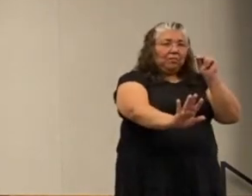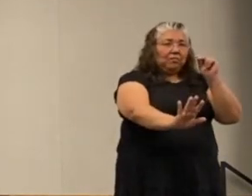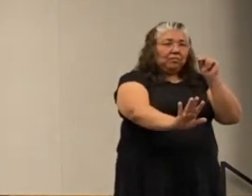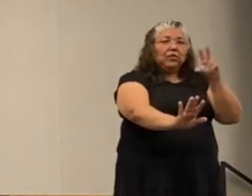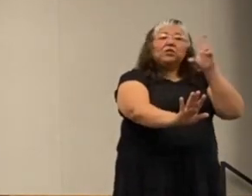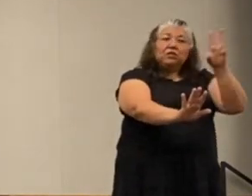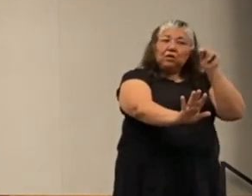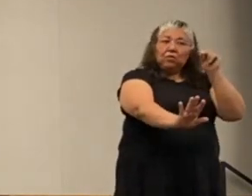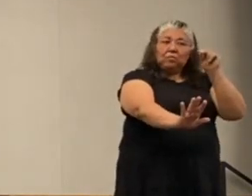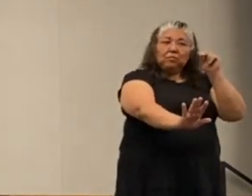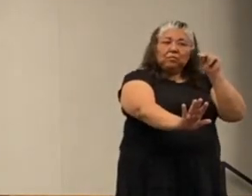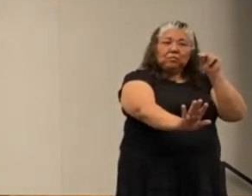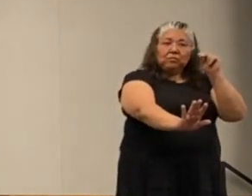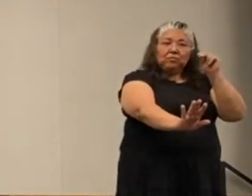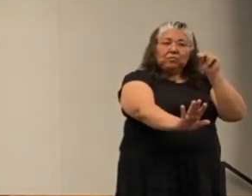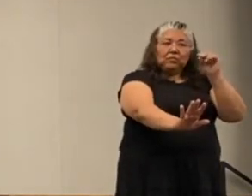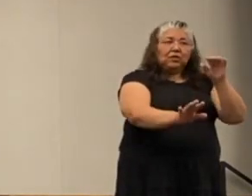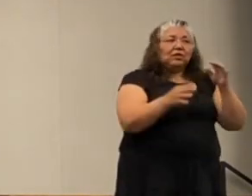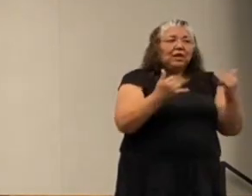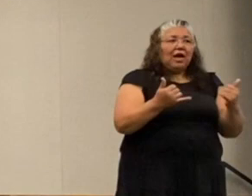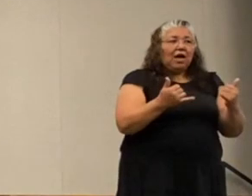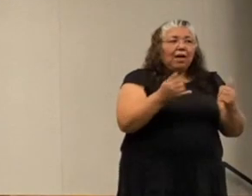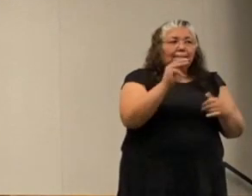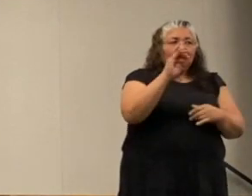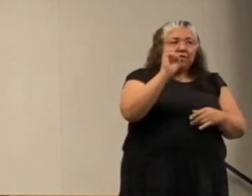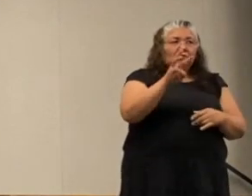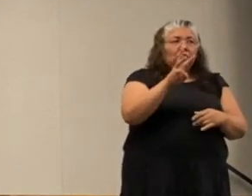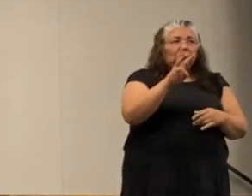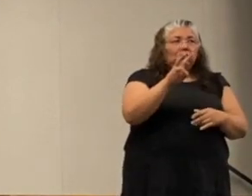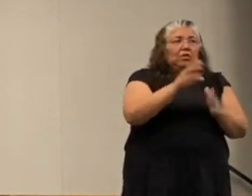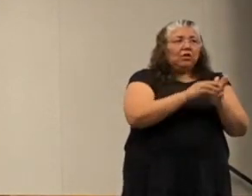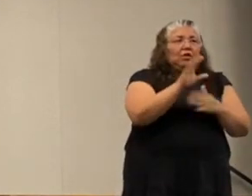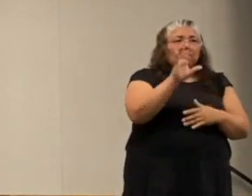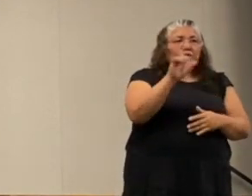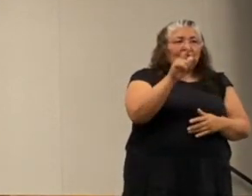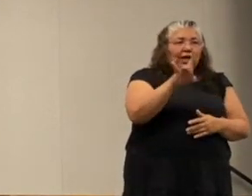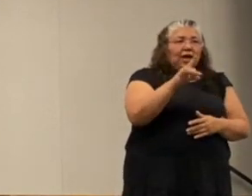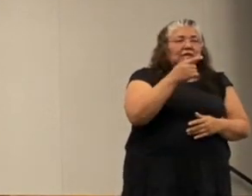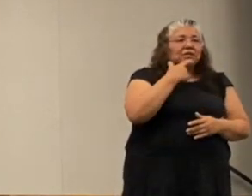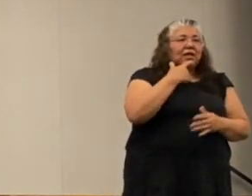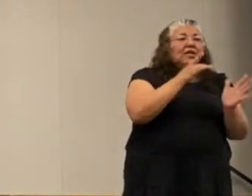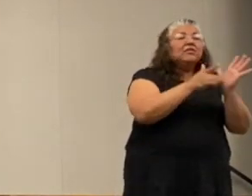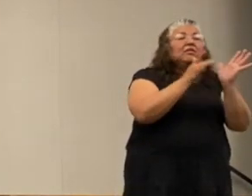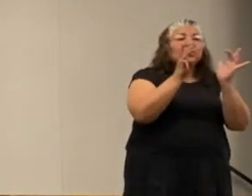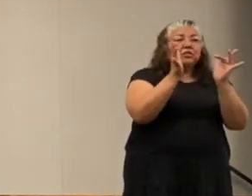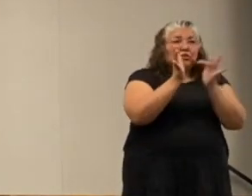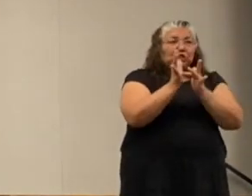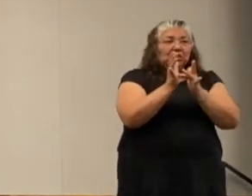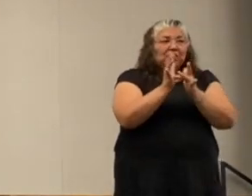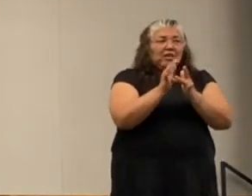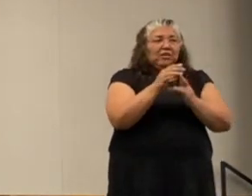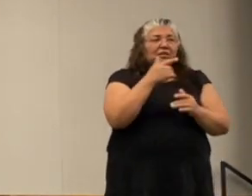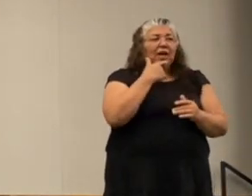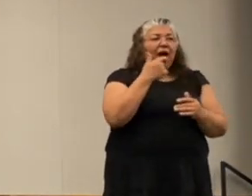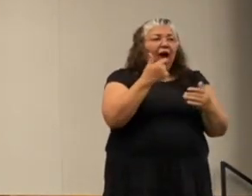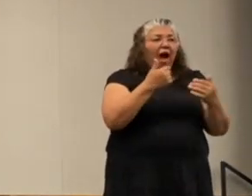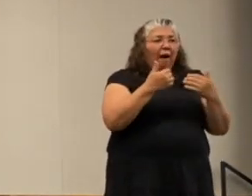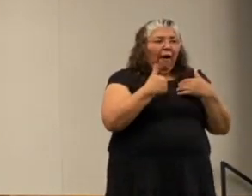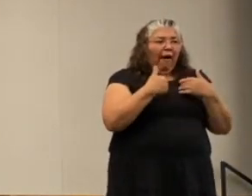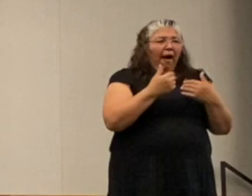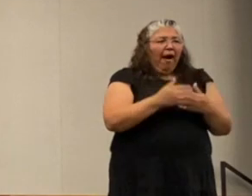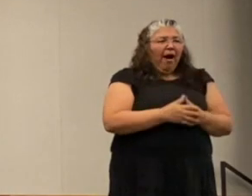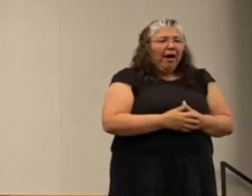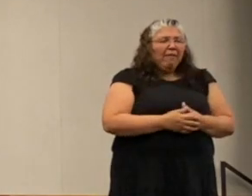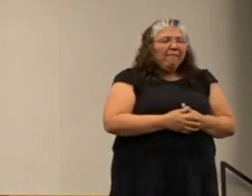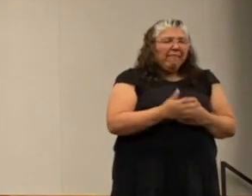No. Because in Matthew chapter 28, it tells us that Jesus, right? He says, I have authority in heaven